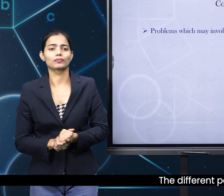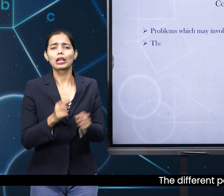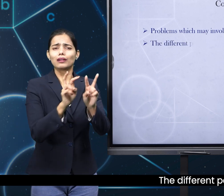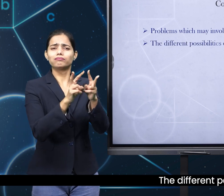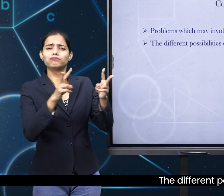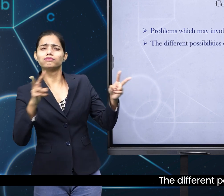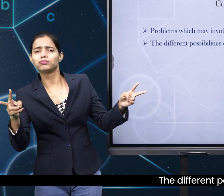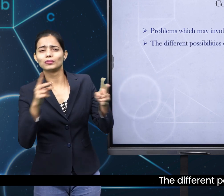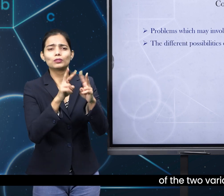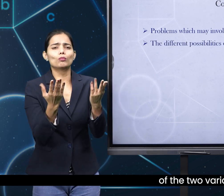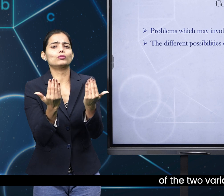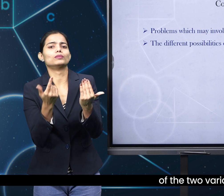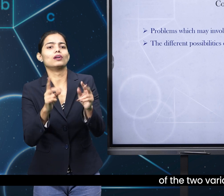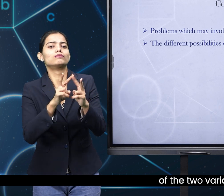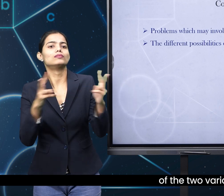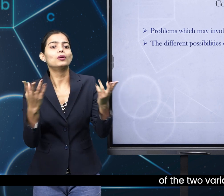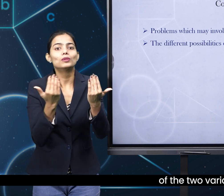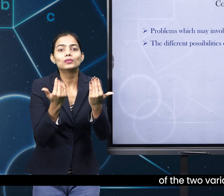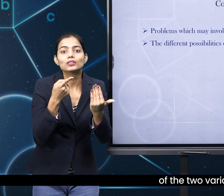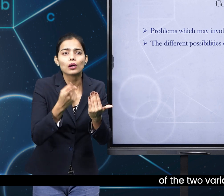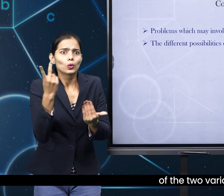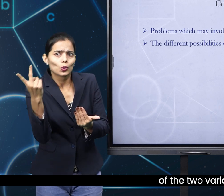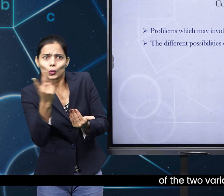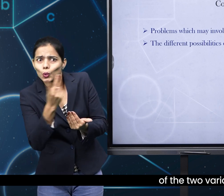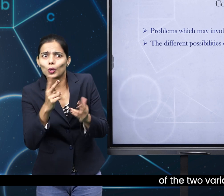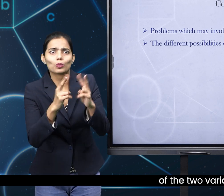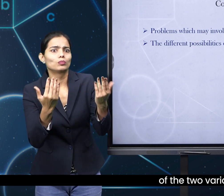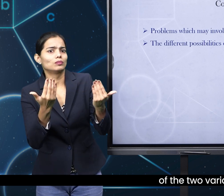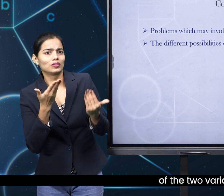The different possibilities of the two variations are